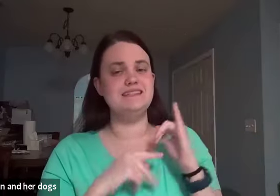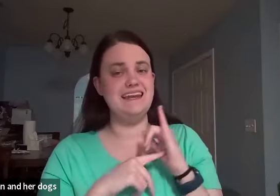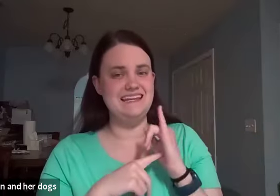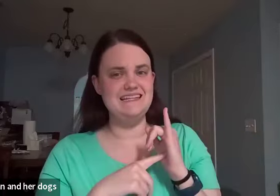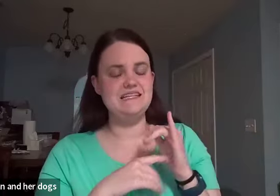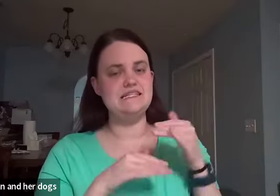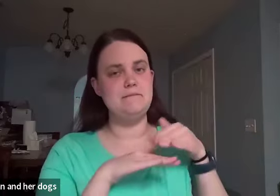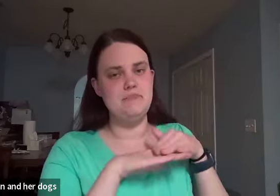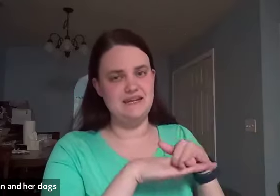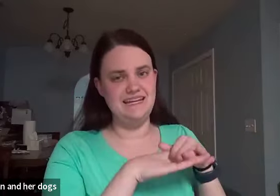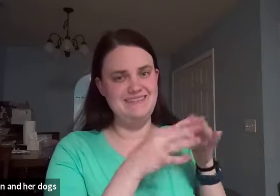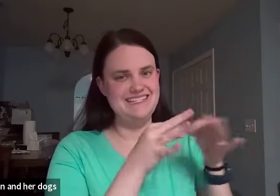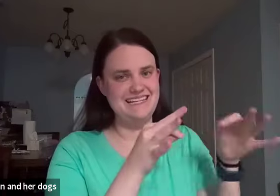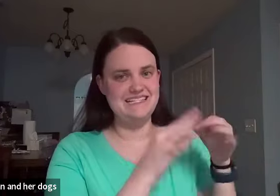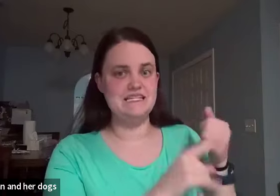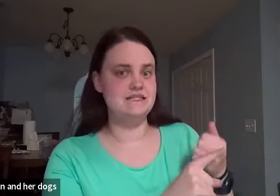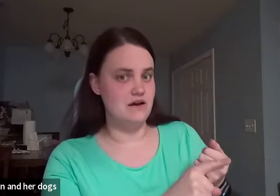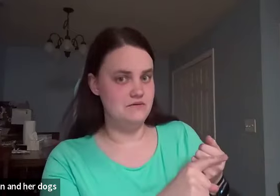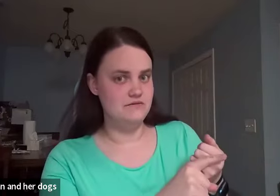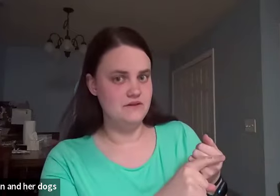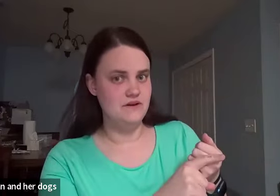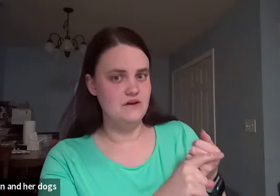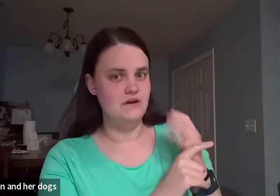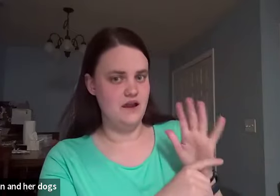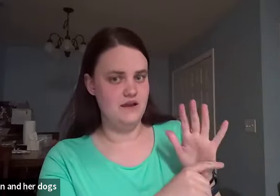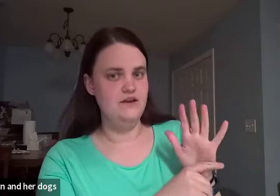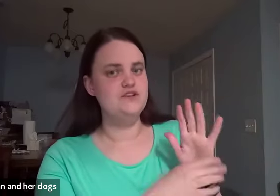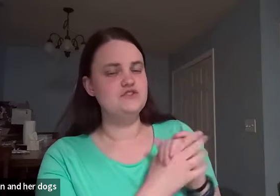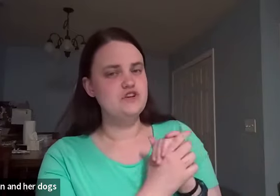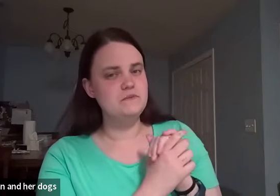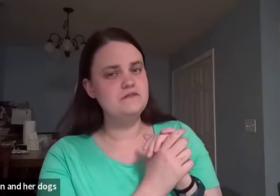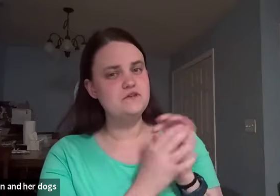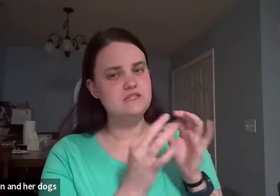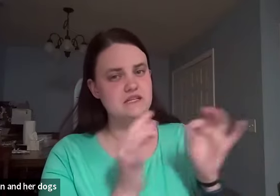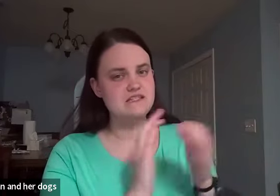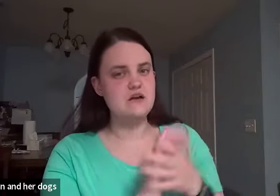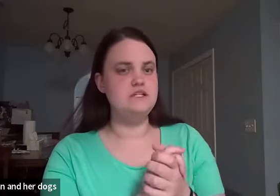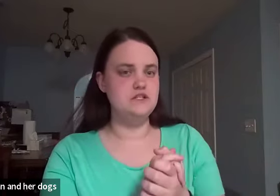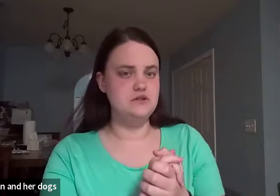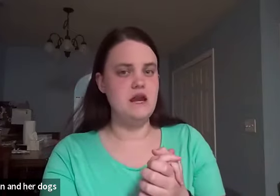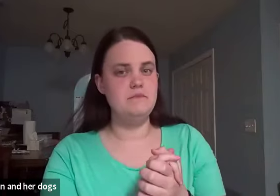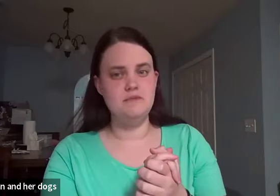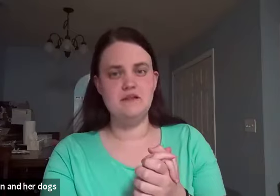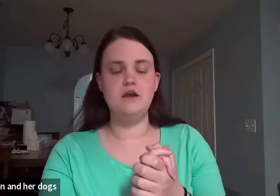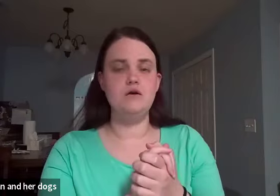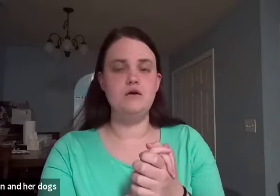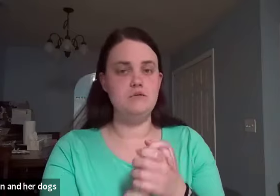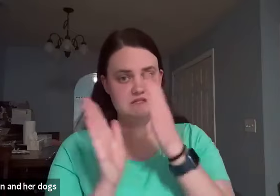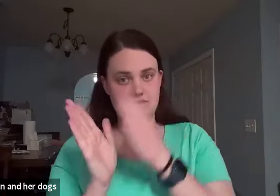because that is embedded in the sentence itself. Okay. So there's going to be a few sentences that we do that I may be like, okay, well, you would